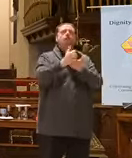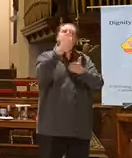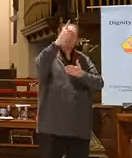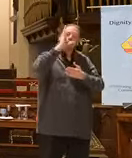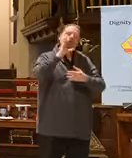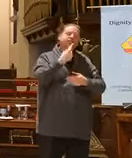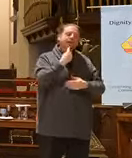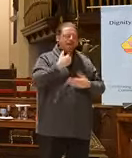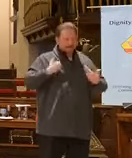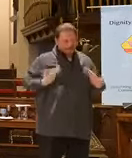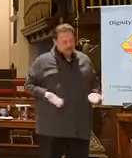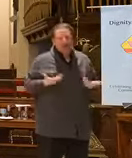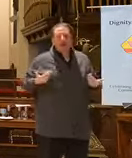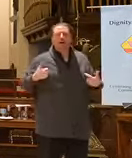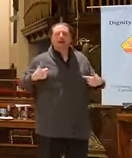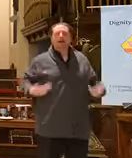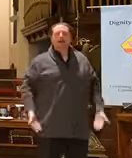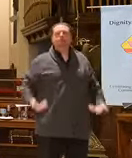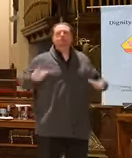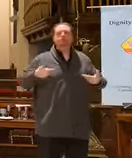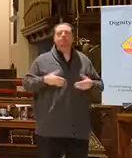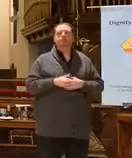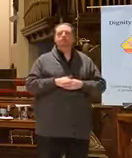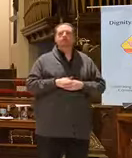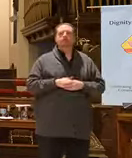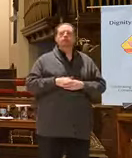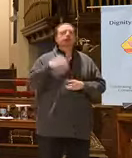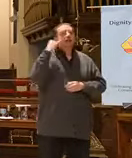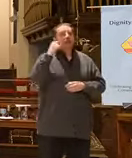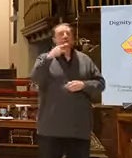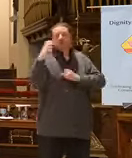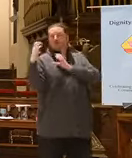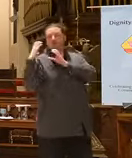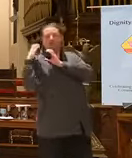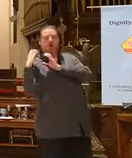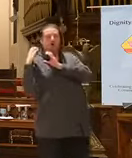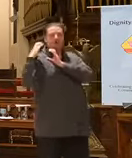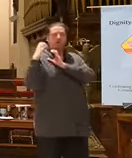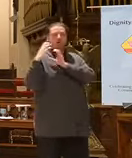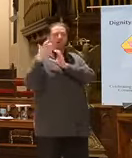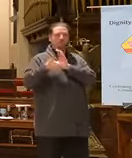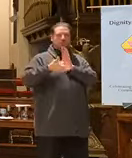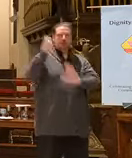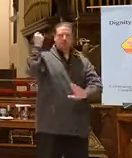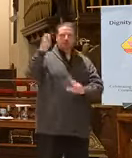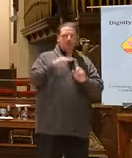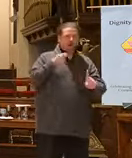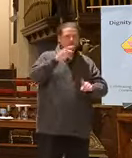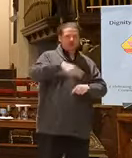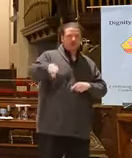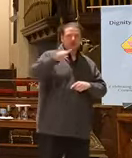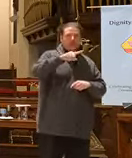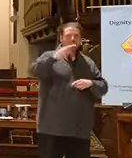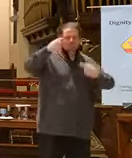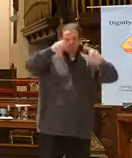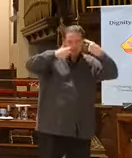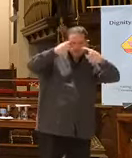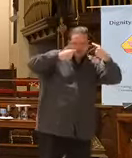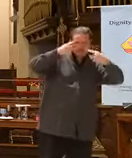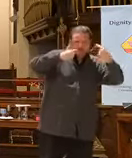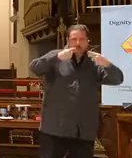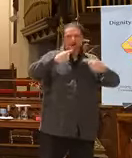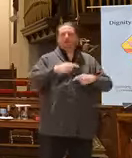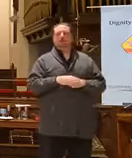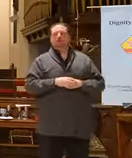say, here I am. If you remove the yoke from among you, the pointing of the finger,